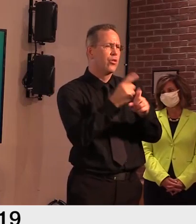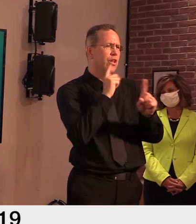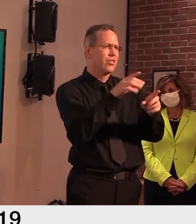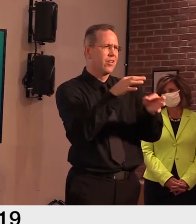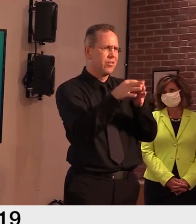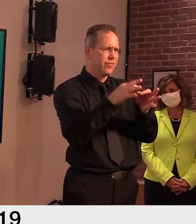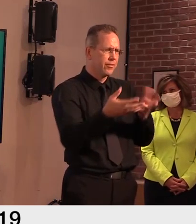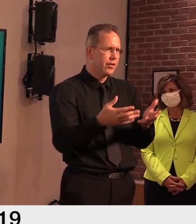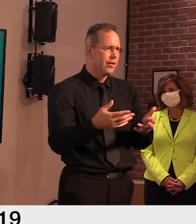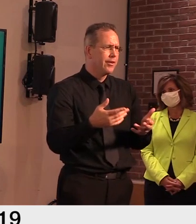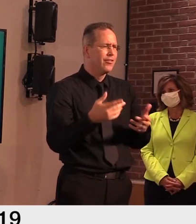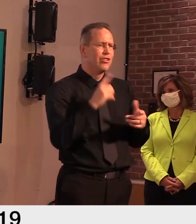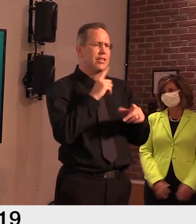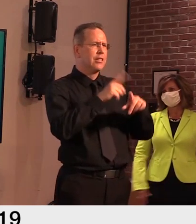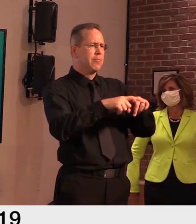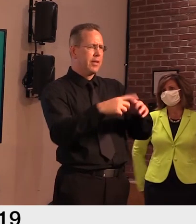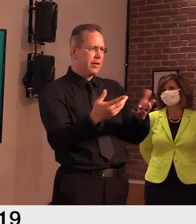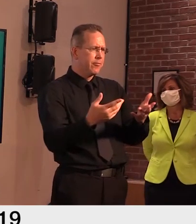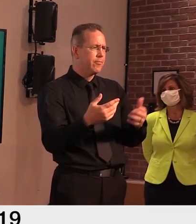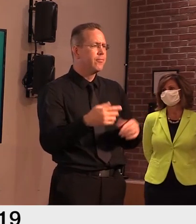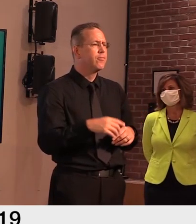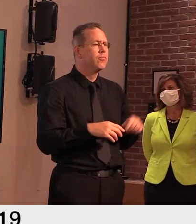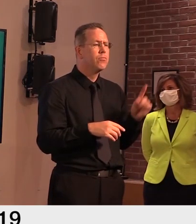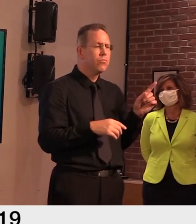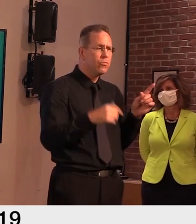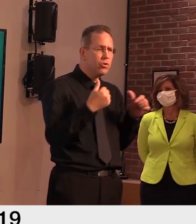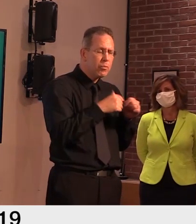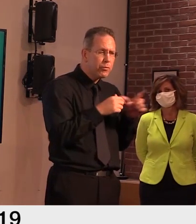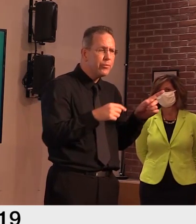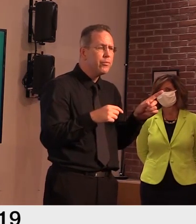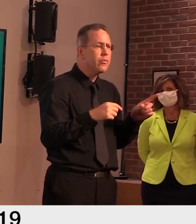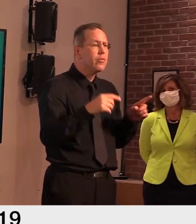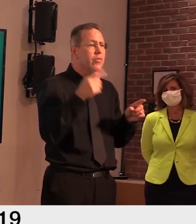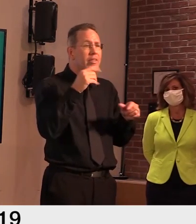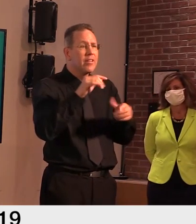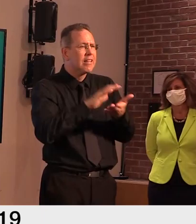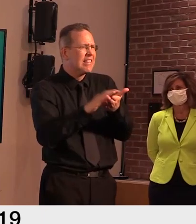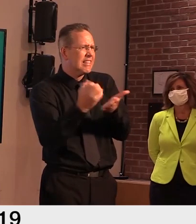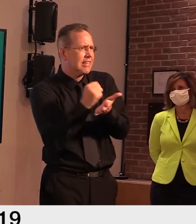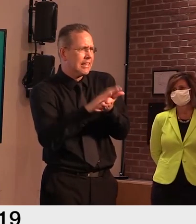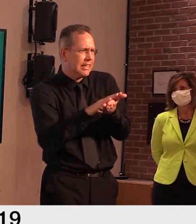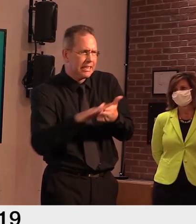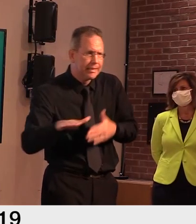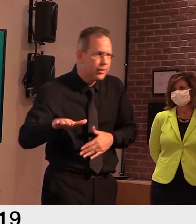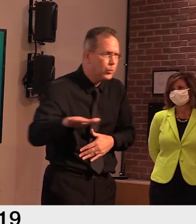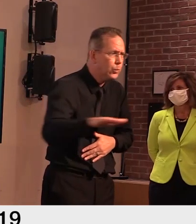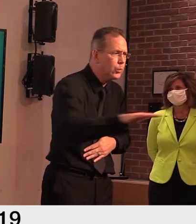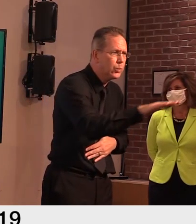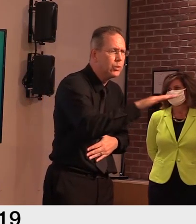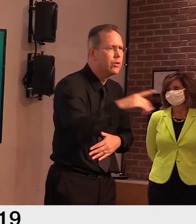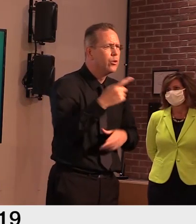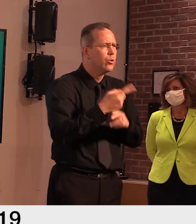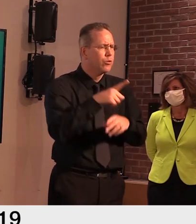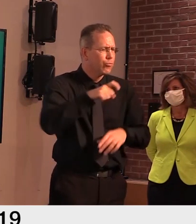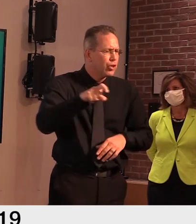surface to really answer your question well. So it's going to be hard for me to get very specific about